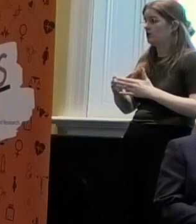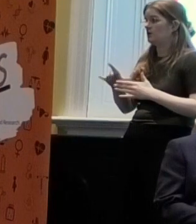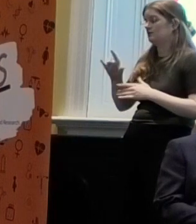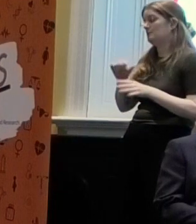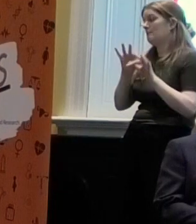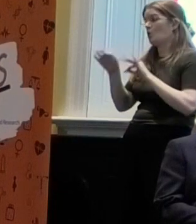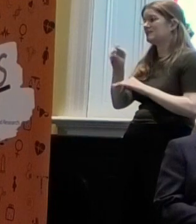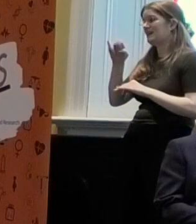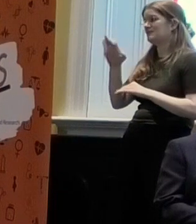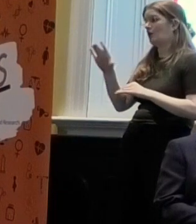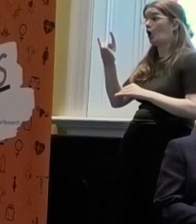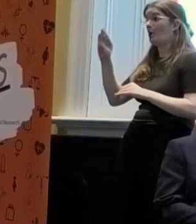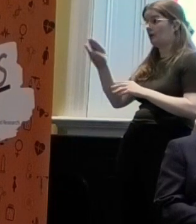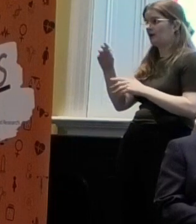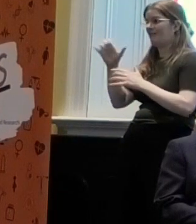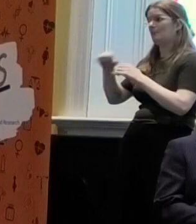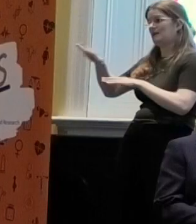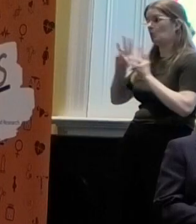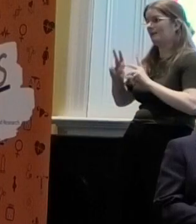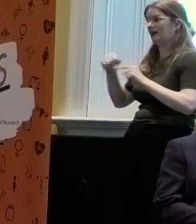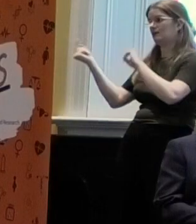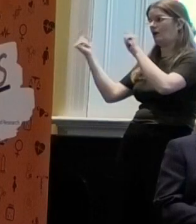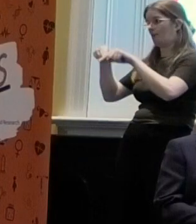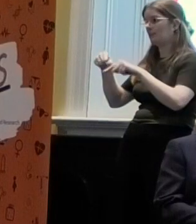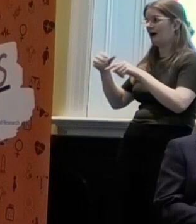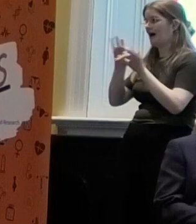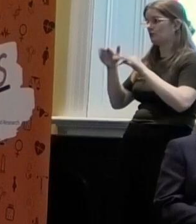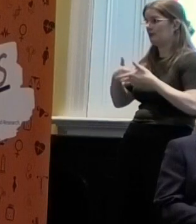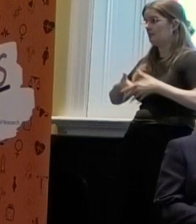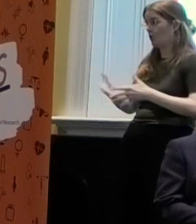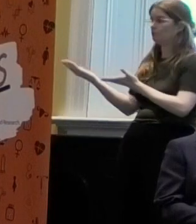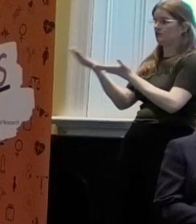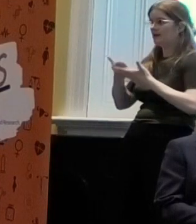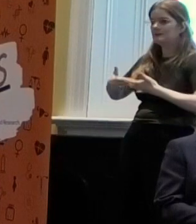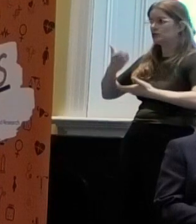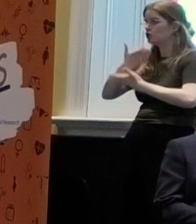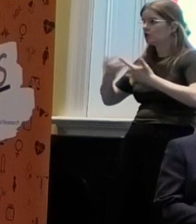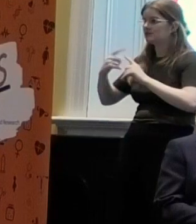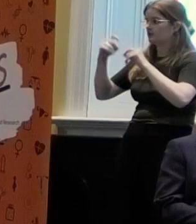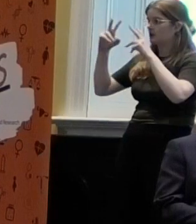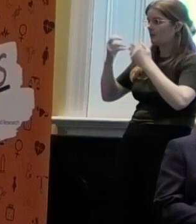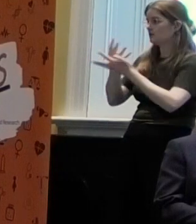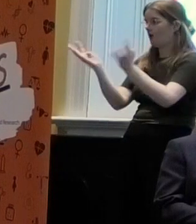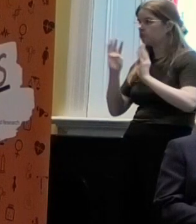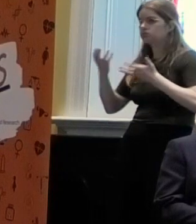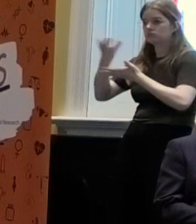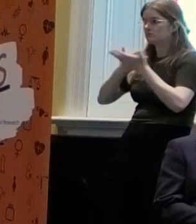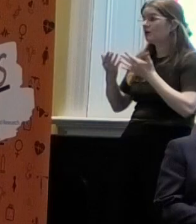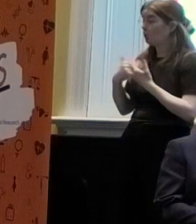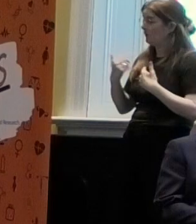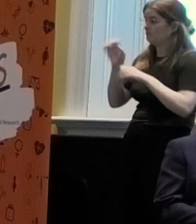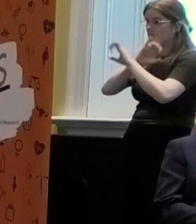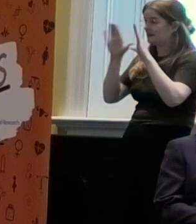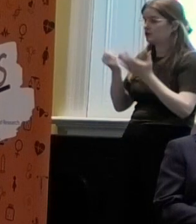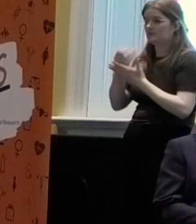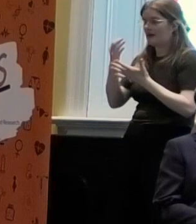have an opportunity to come with their babies after the baby is born and, discuss various things. We have been very